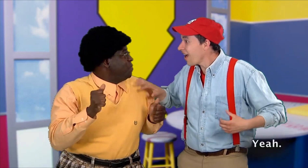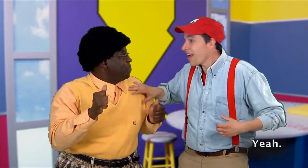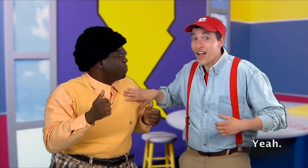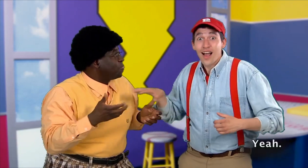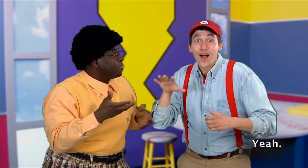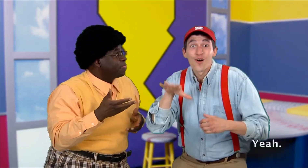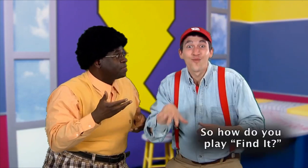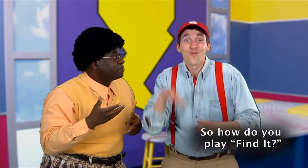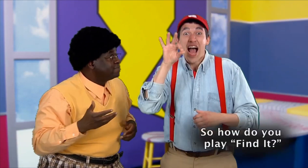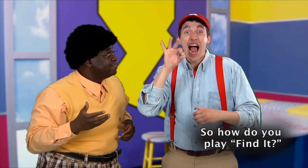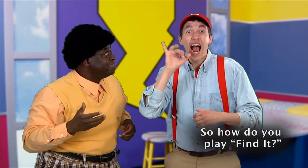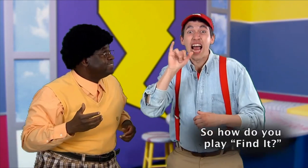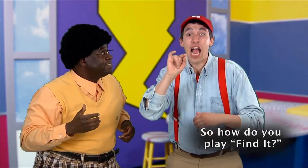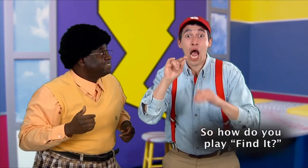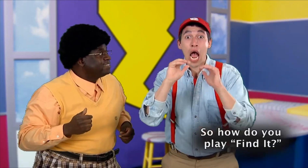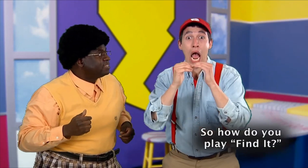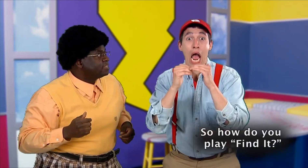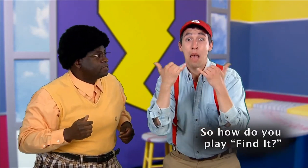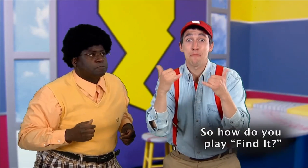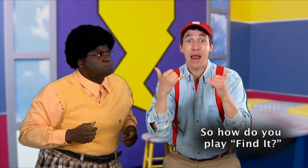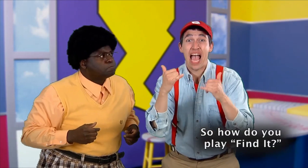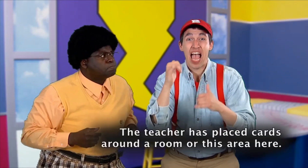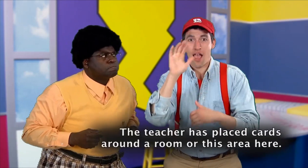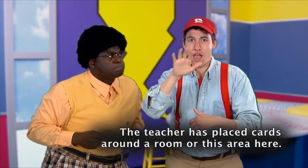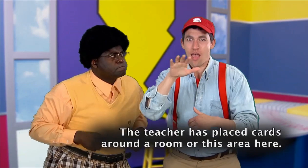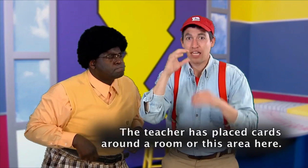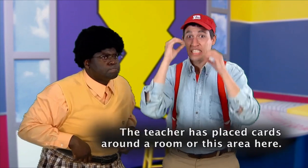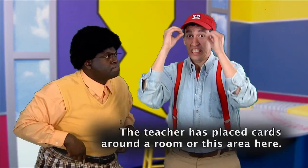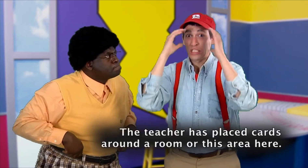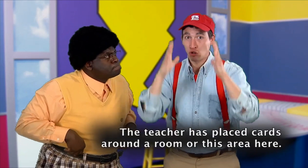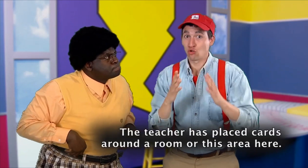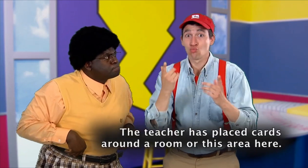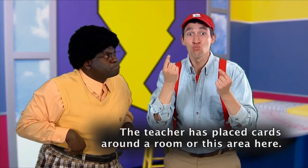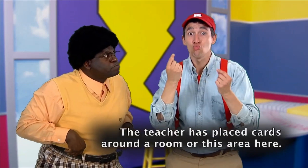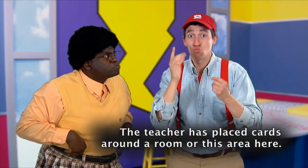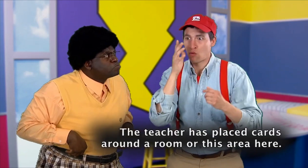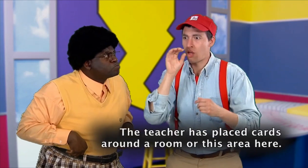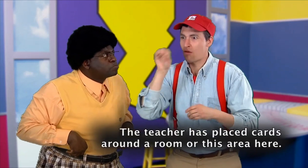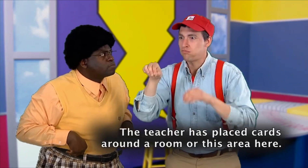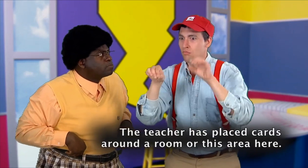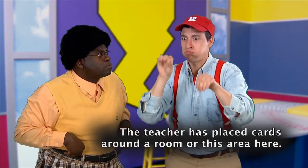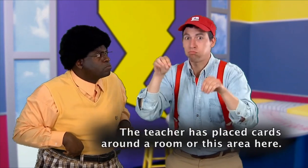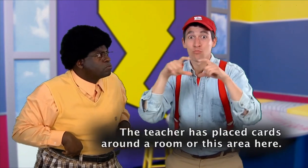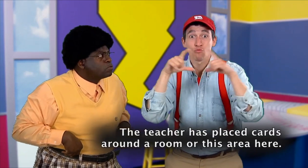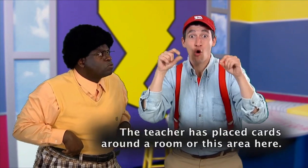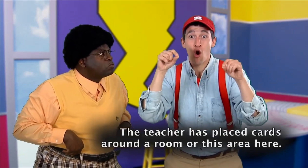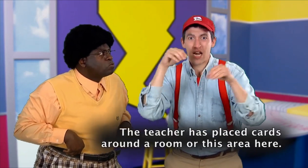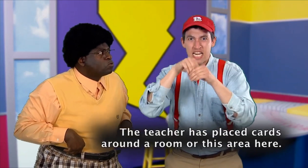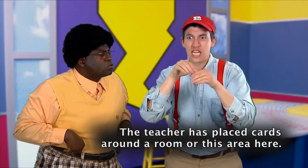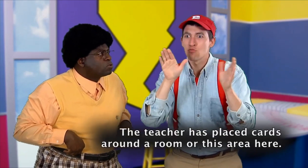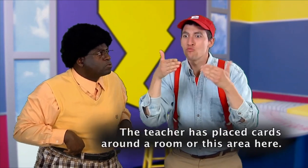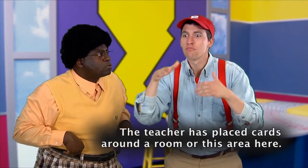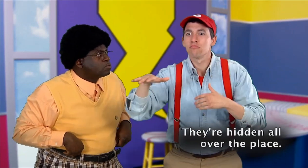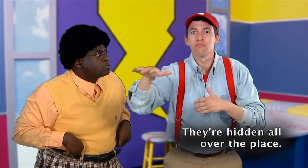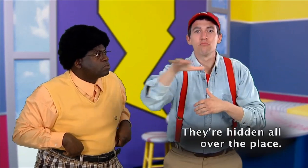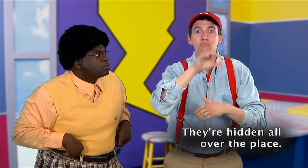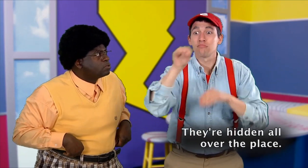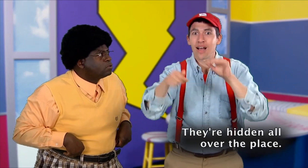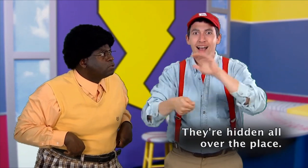Yeah. So how do you play Find It? The teacher has placed cards around a room or this area here. Uh-huh. They're hidden all